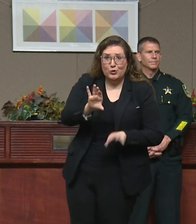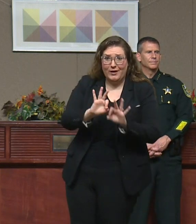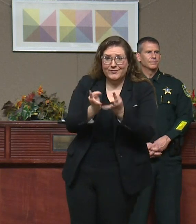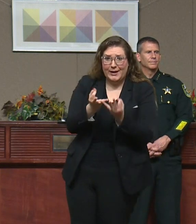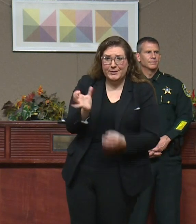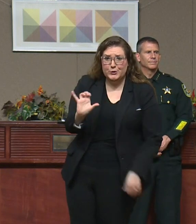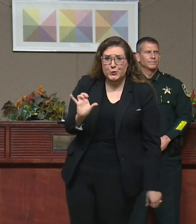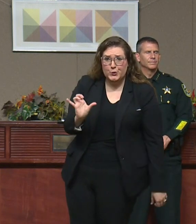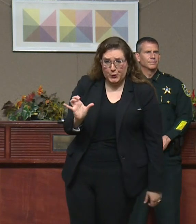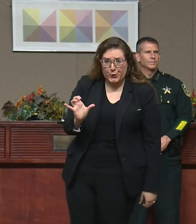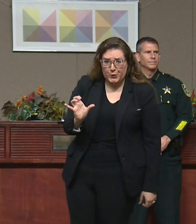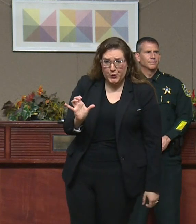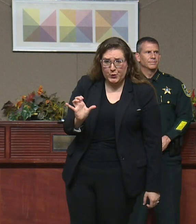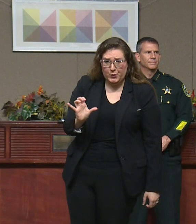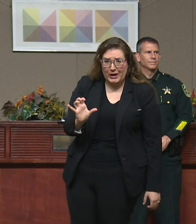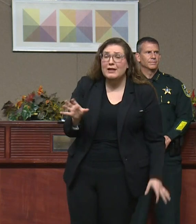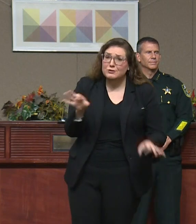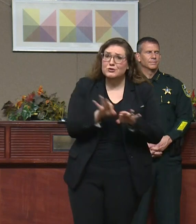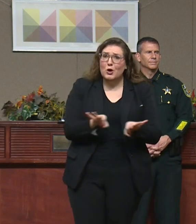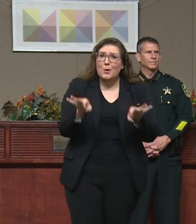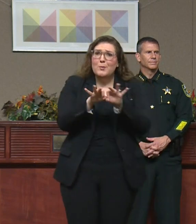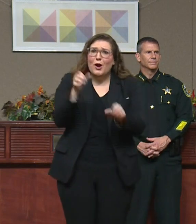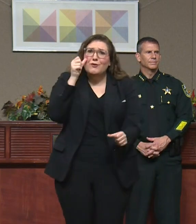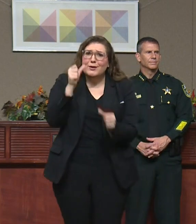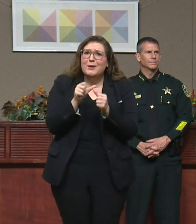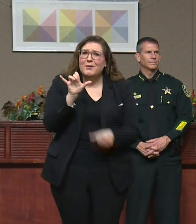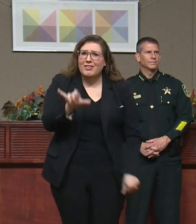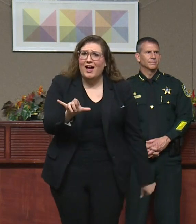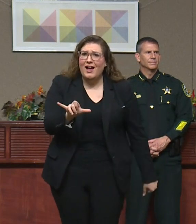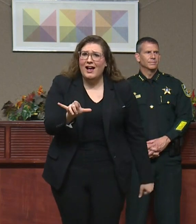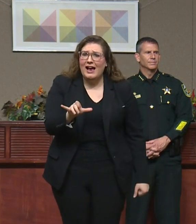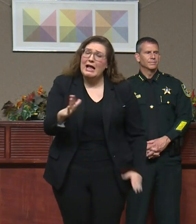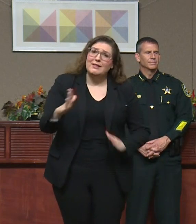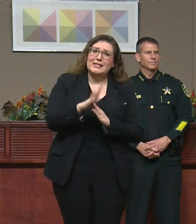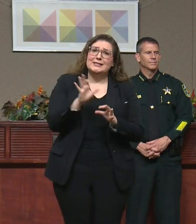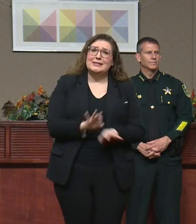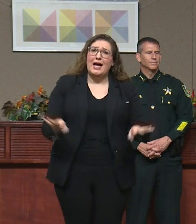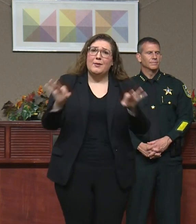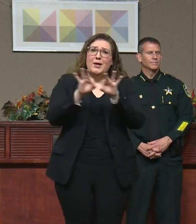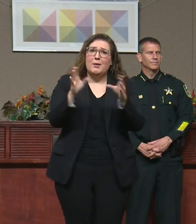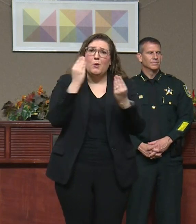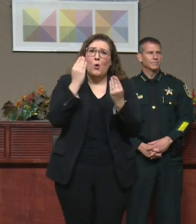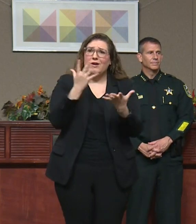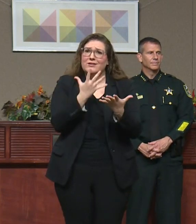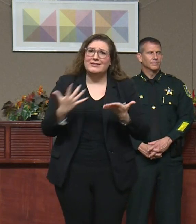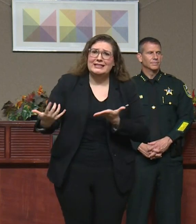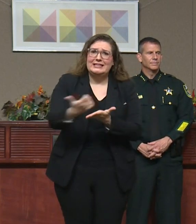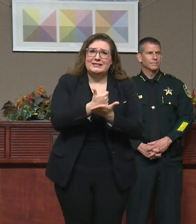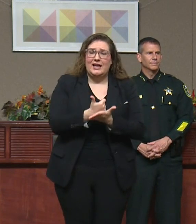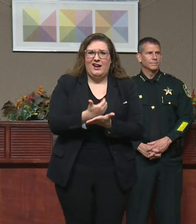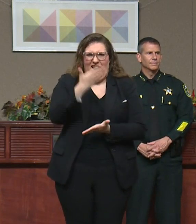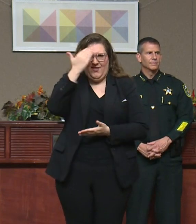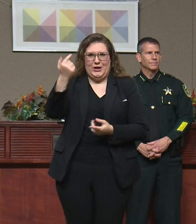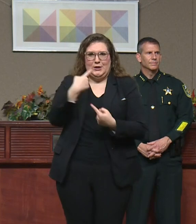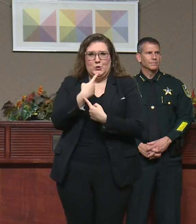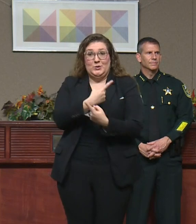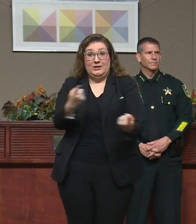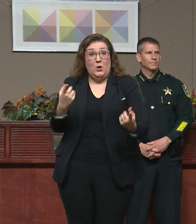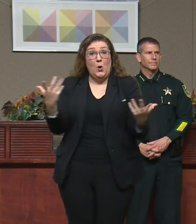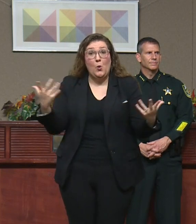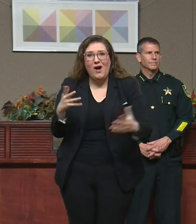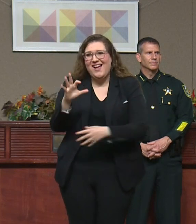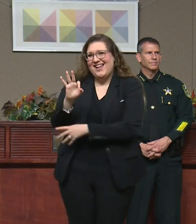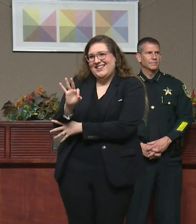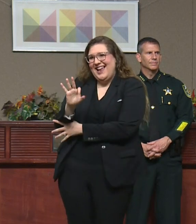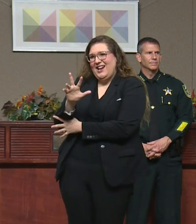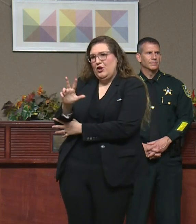it is important that we keep that. And another data, probably the most important data that I forgot to highlight, is that 93% of all